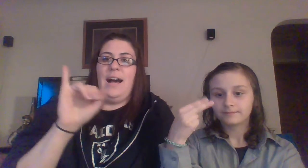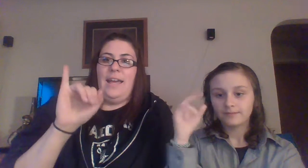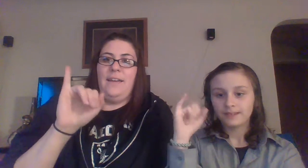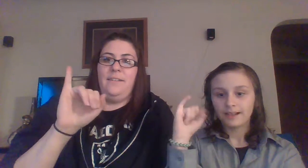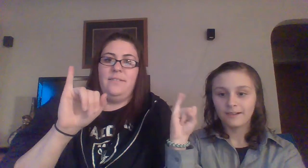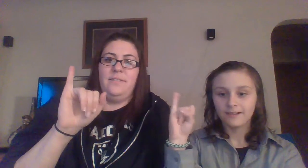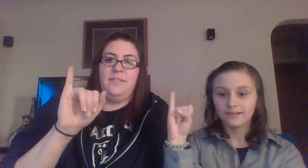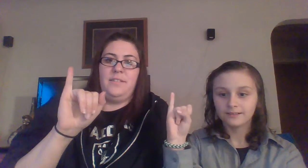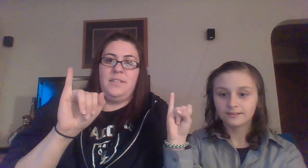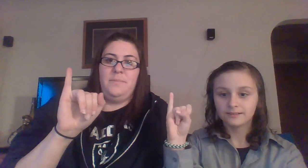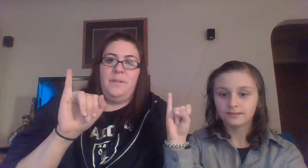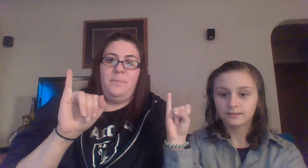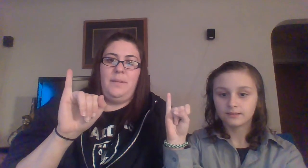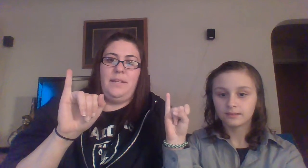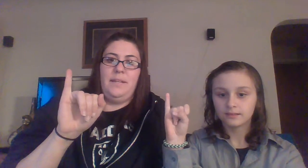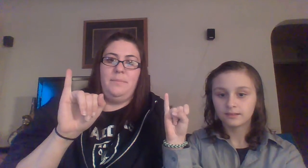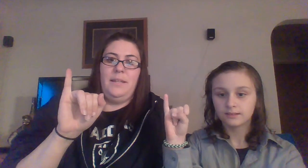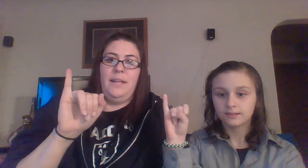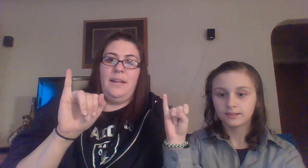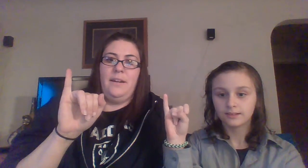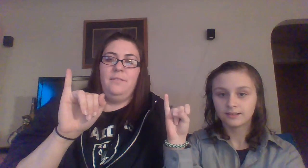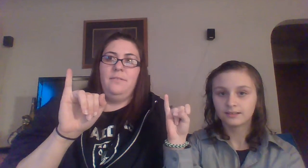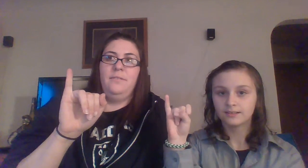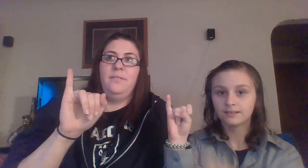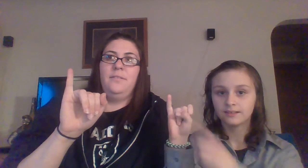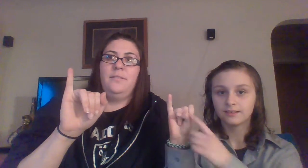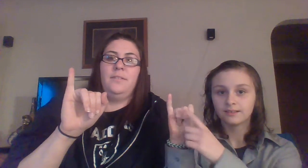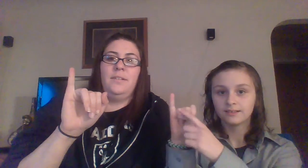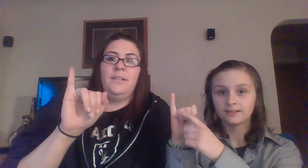I, you just put your pinky up in the air.